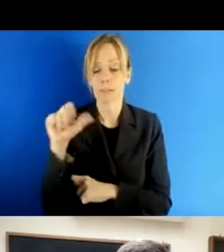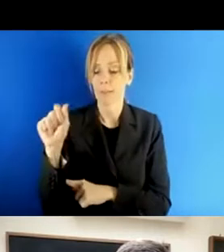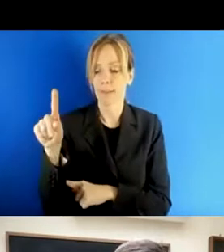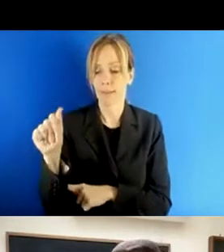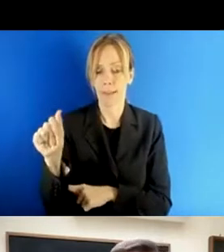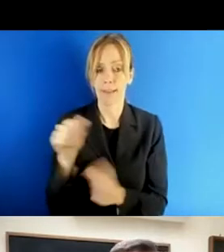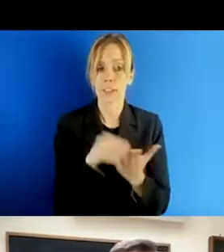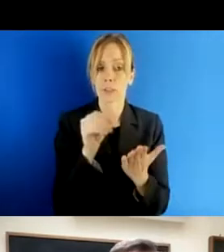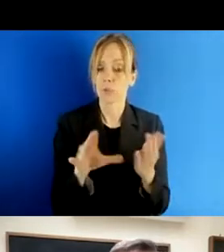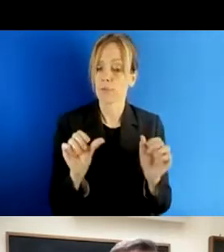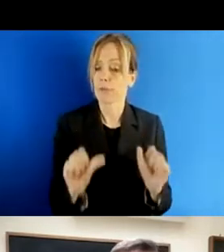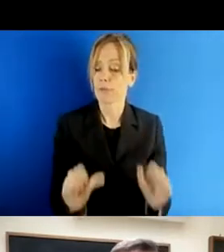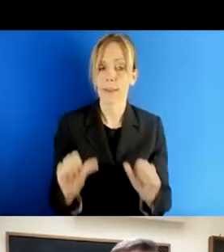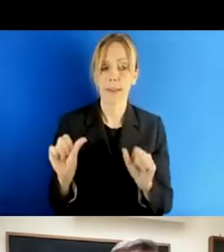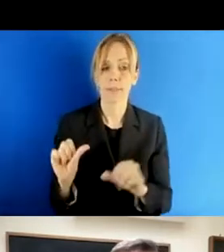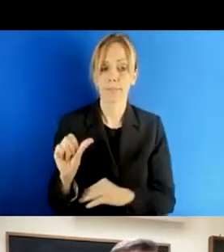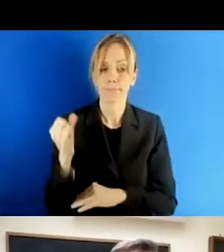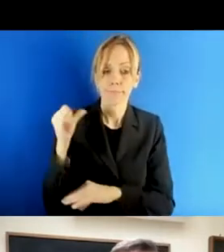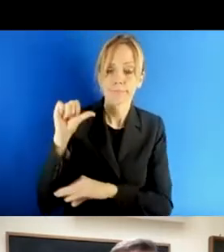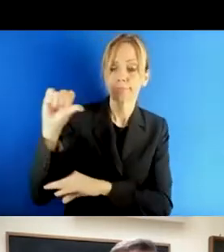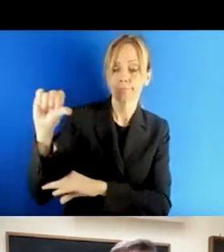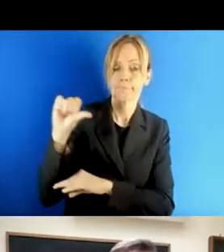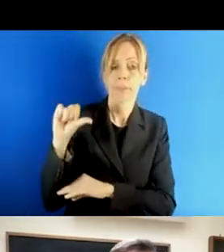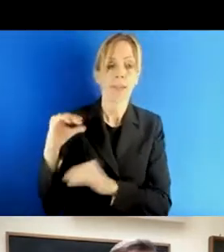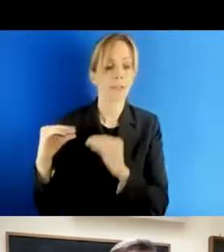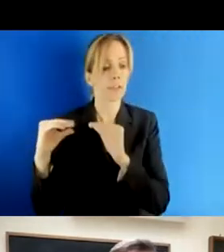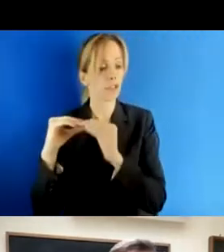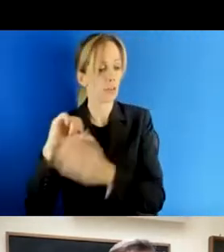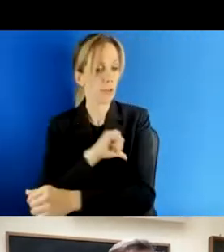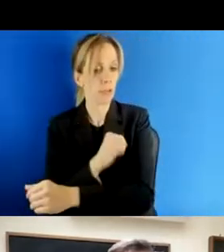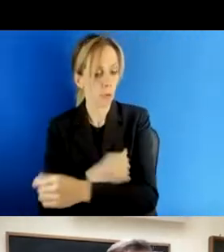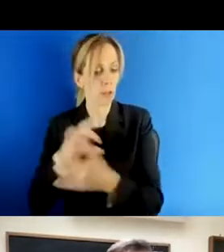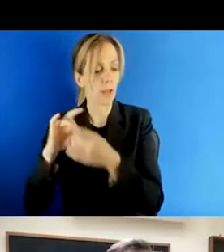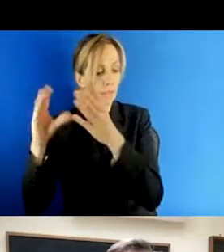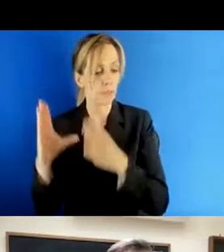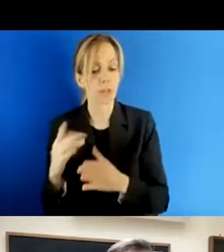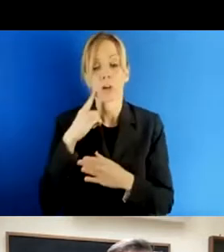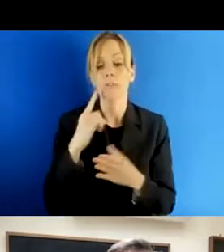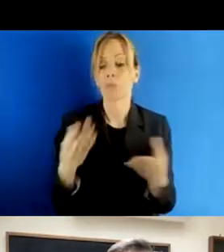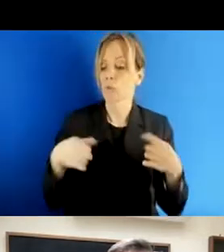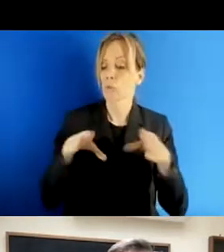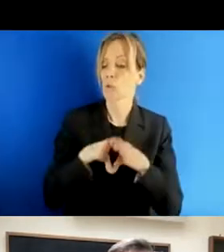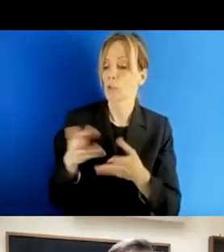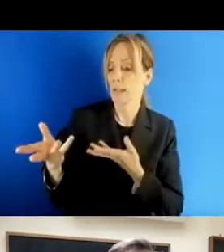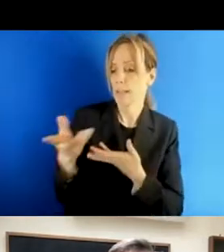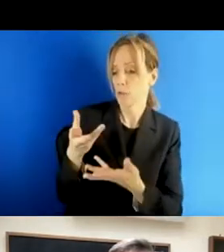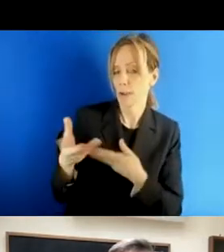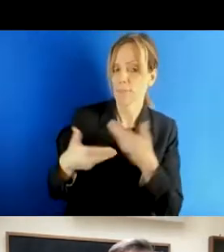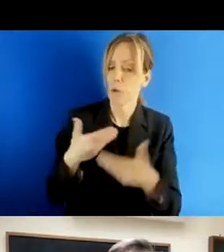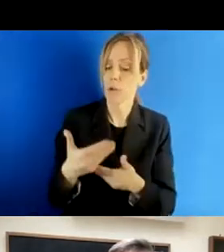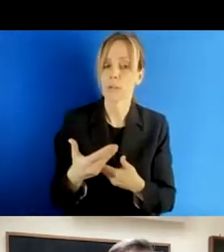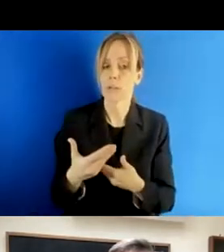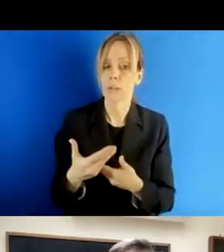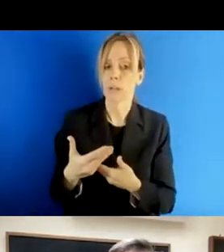disobey the legitimate authority of the instructor to close the interactive process and reject that unilateral